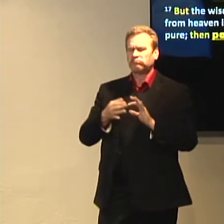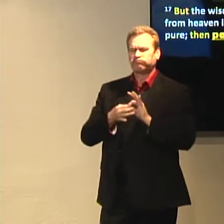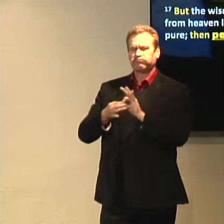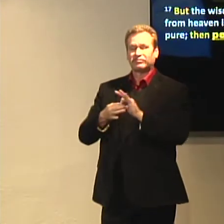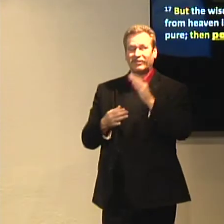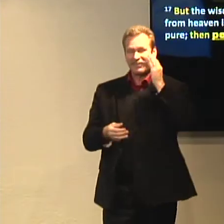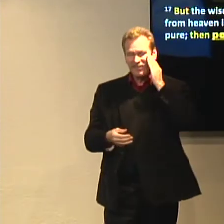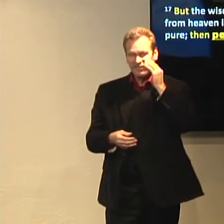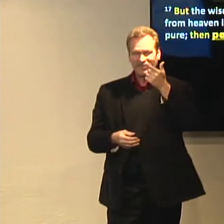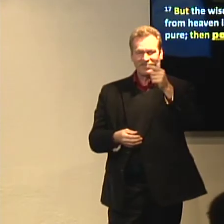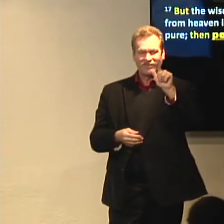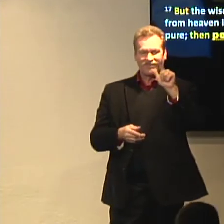And that,